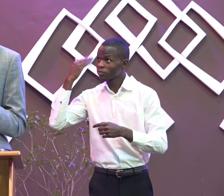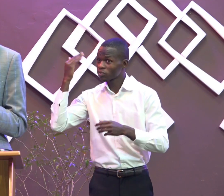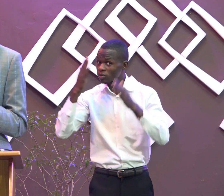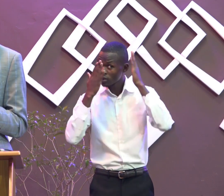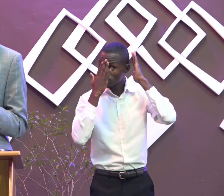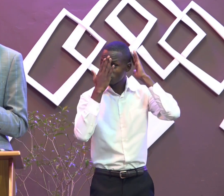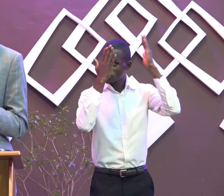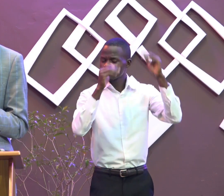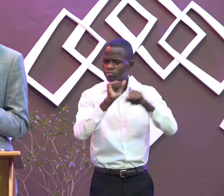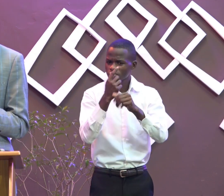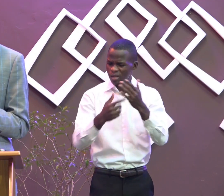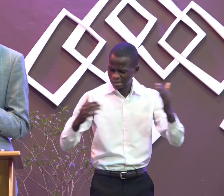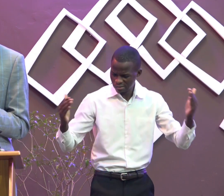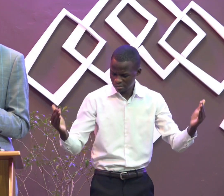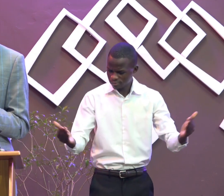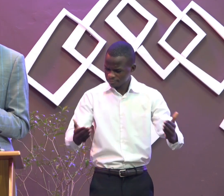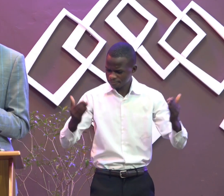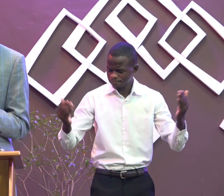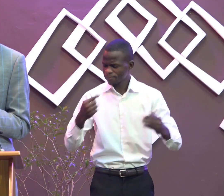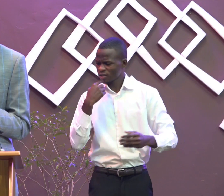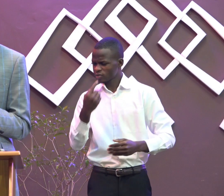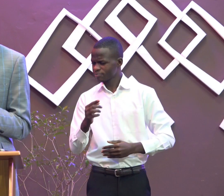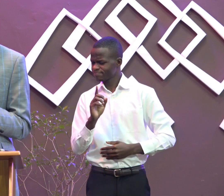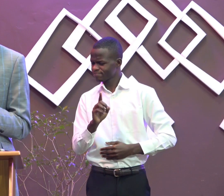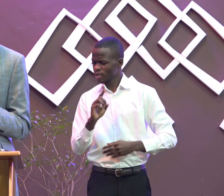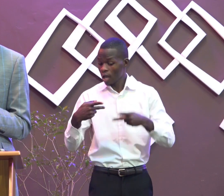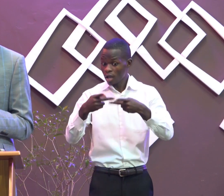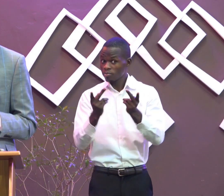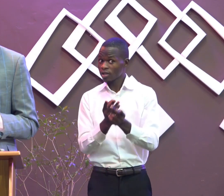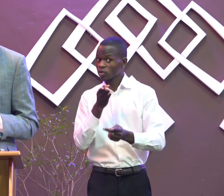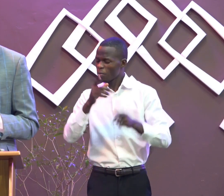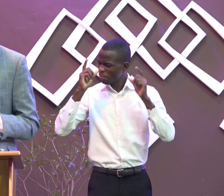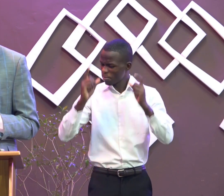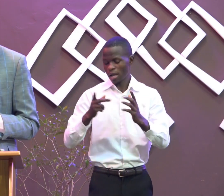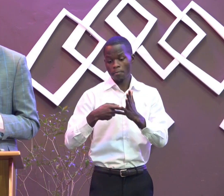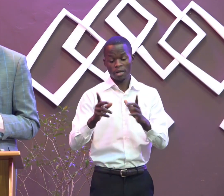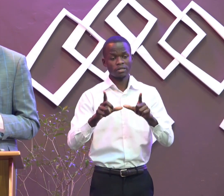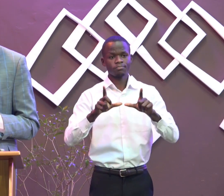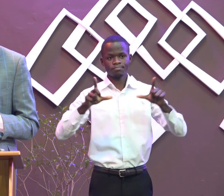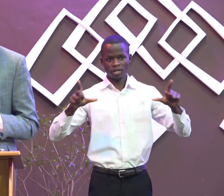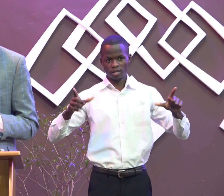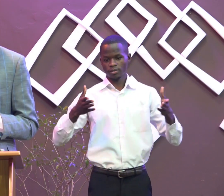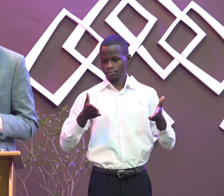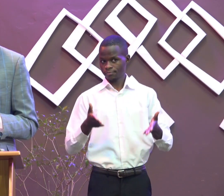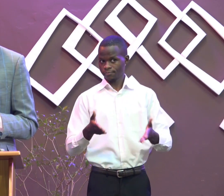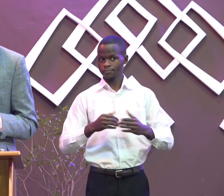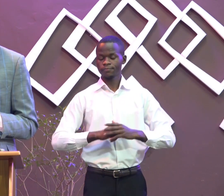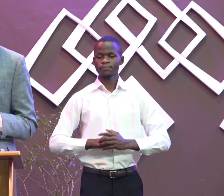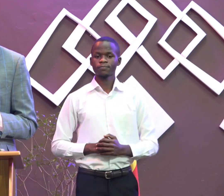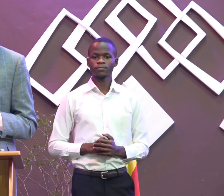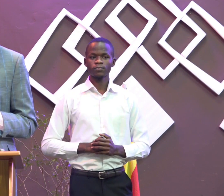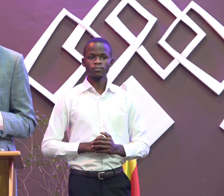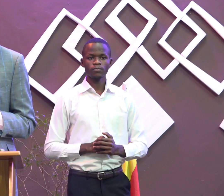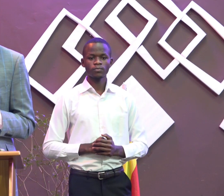muno tumukasubi tuteeka okugulamu ekifo. But Bishop would always encourage us and would say, we will get a